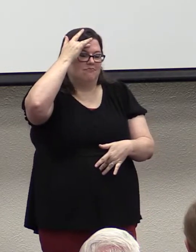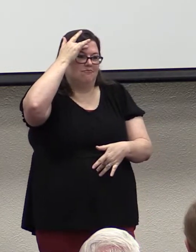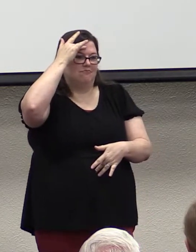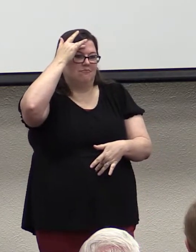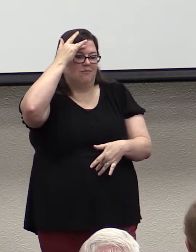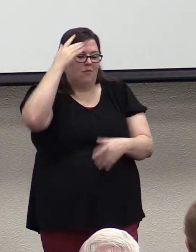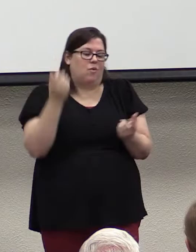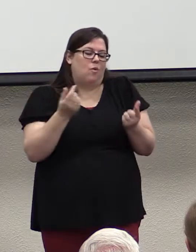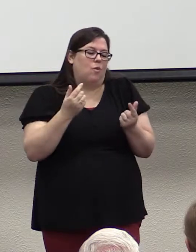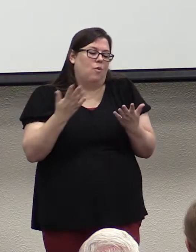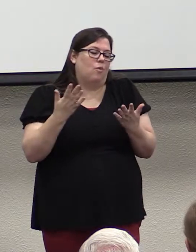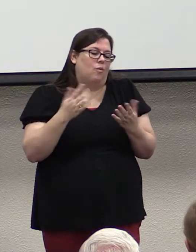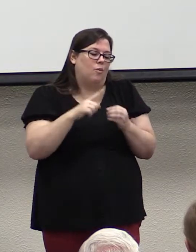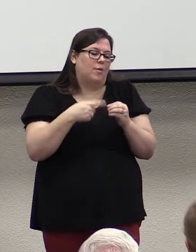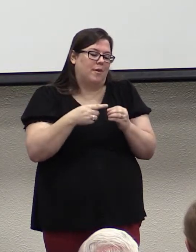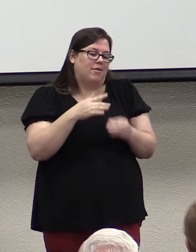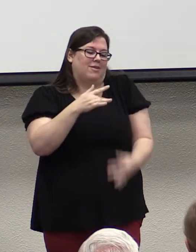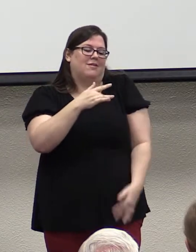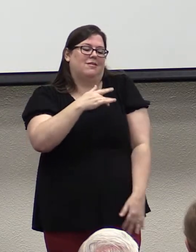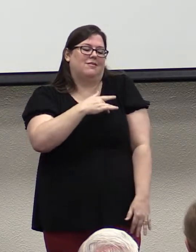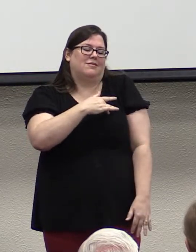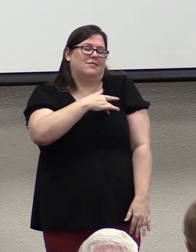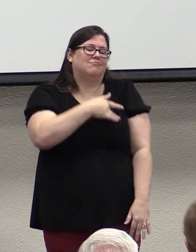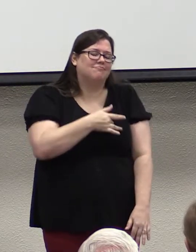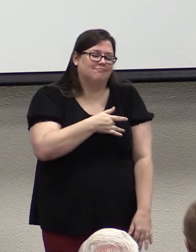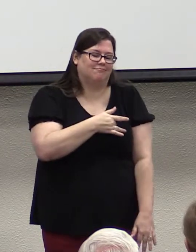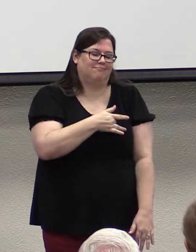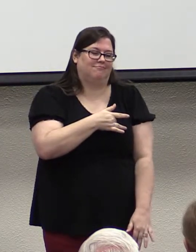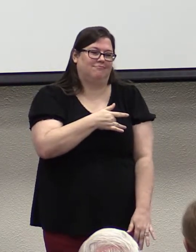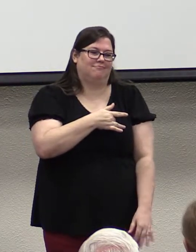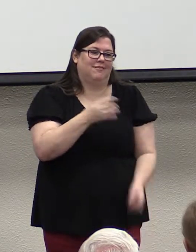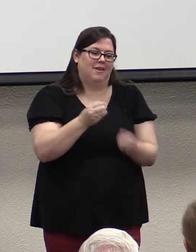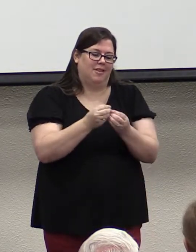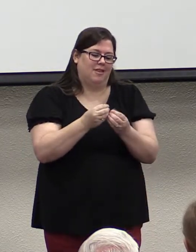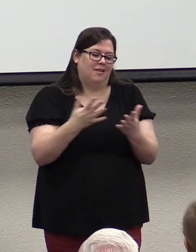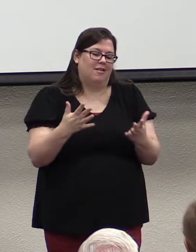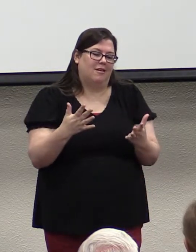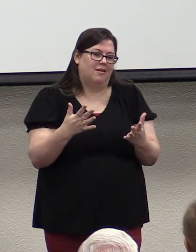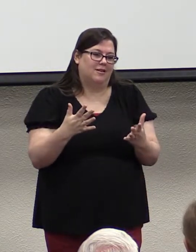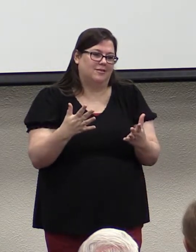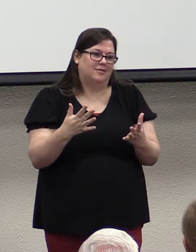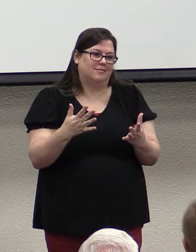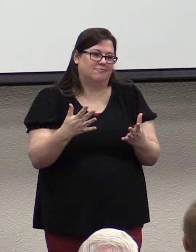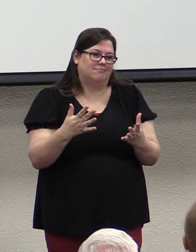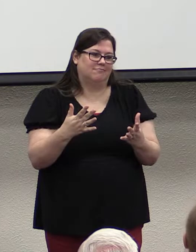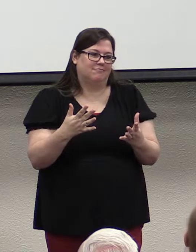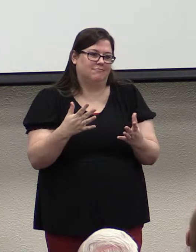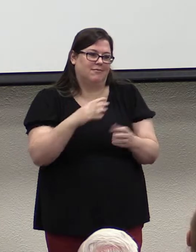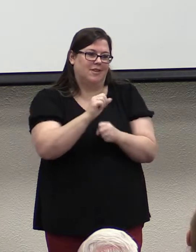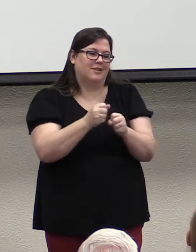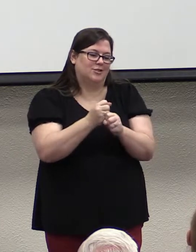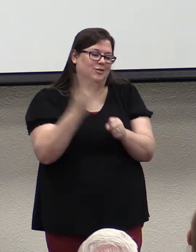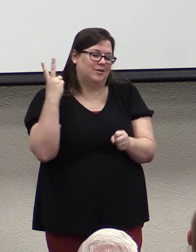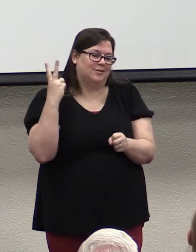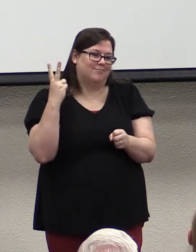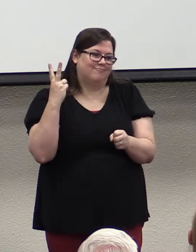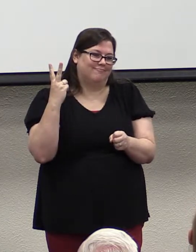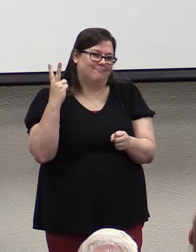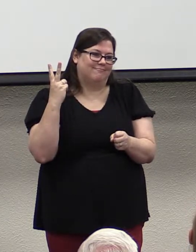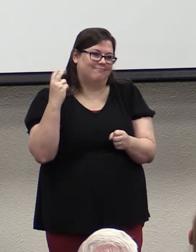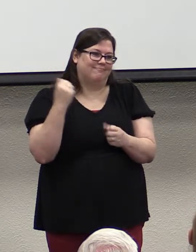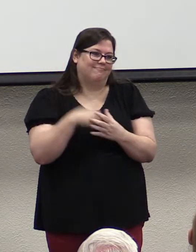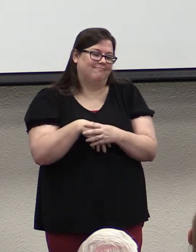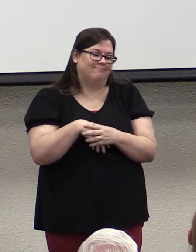What about the heartache and the loss that we faced in these last 2 years?